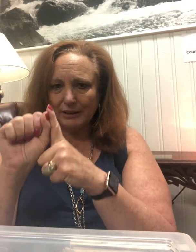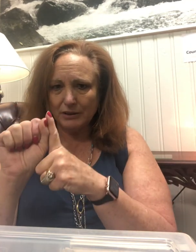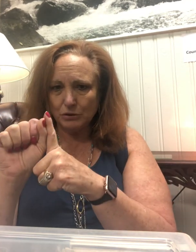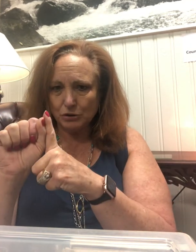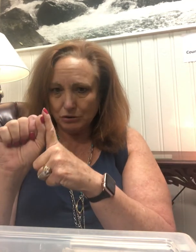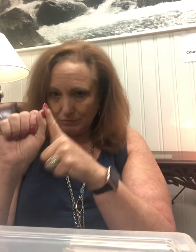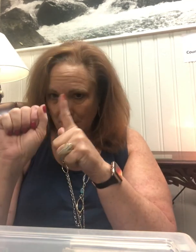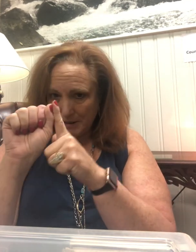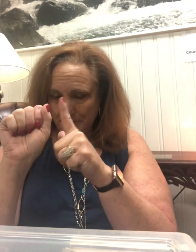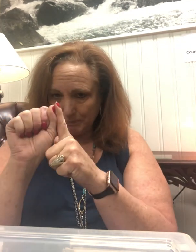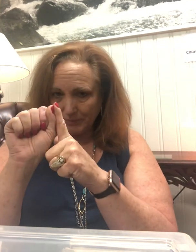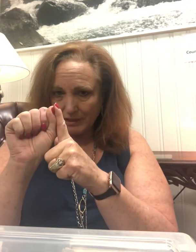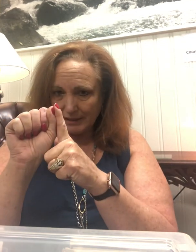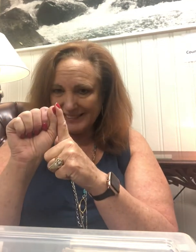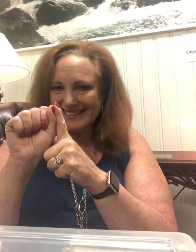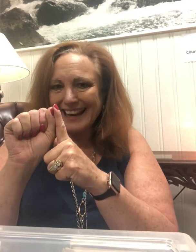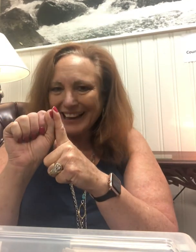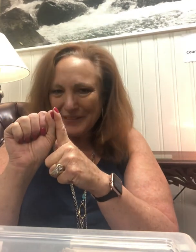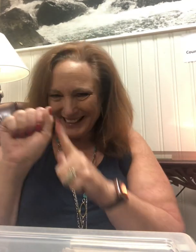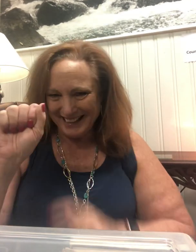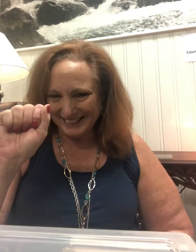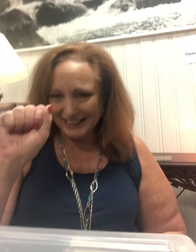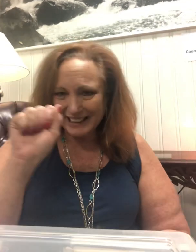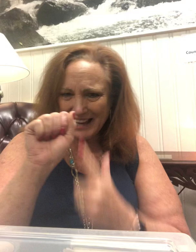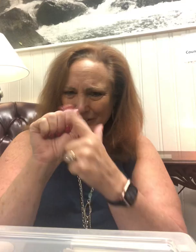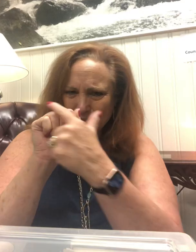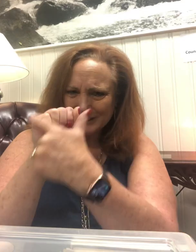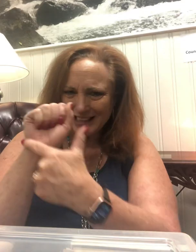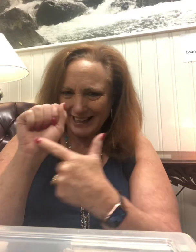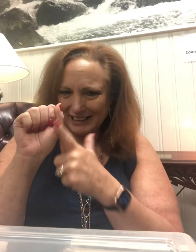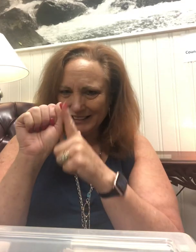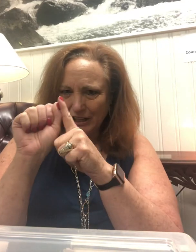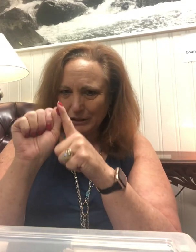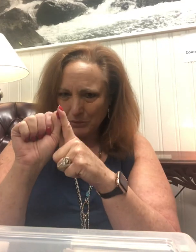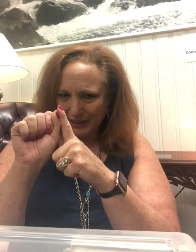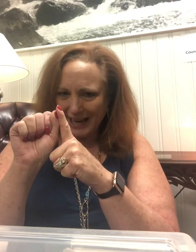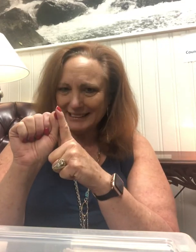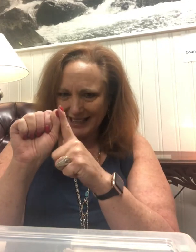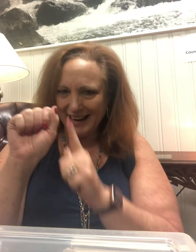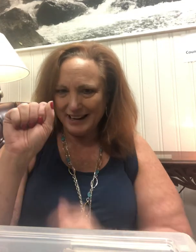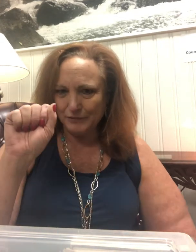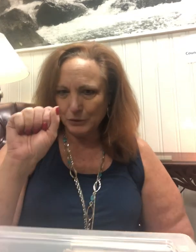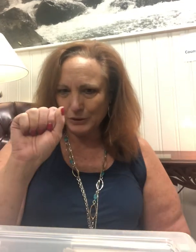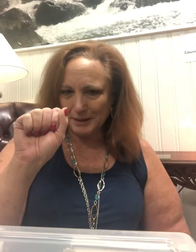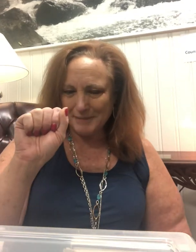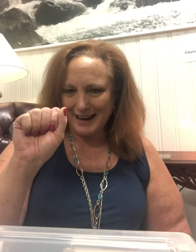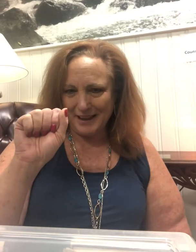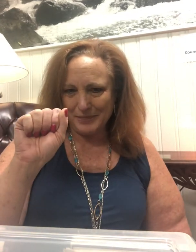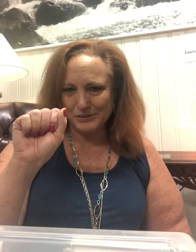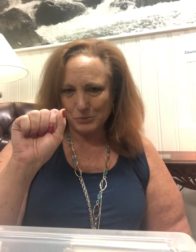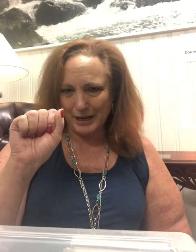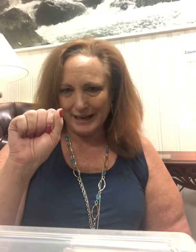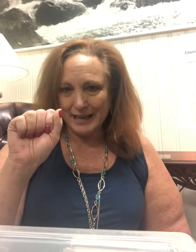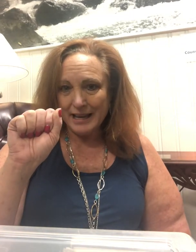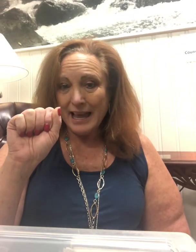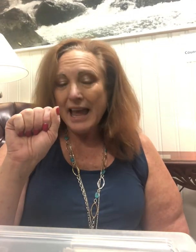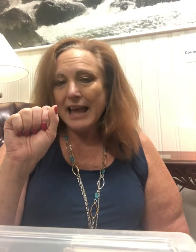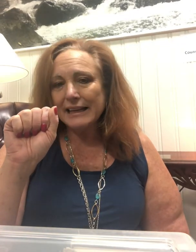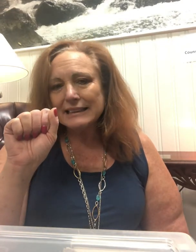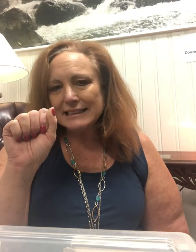little stick on the end, and it kind of looks like a lowercase a if you look at my hand this way. An